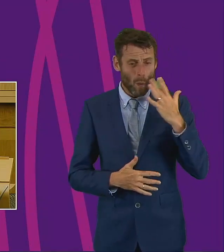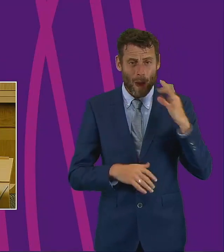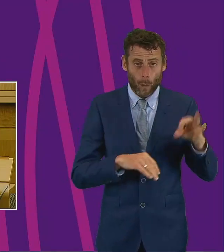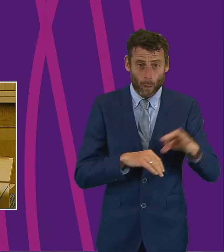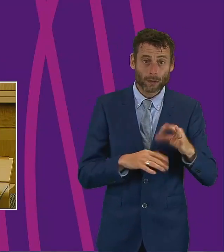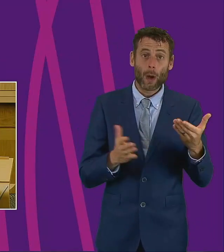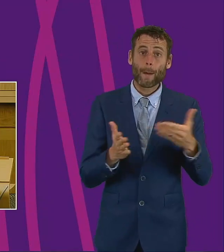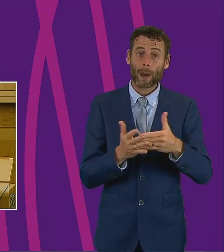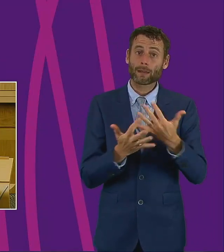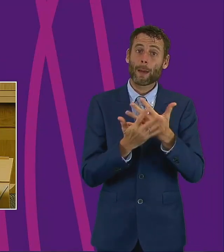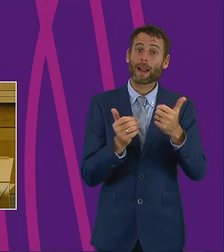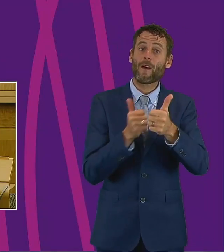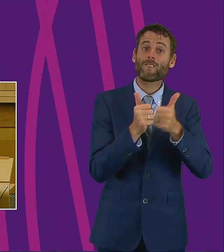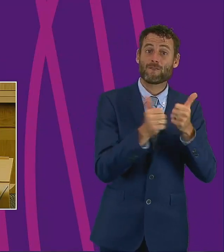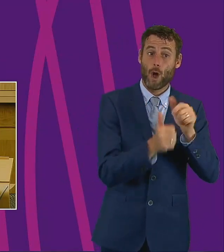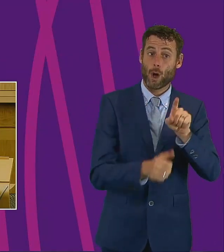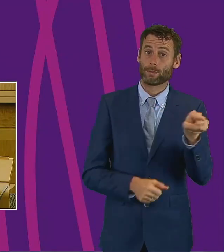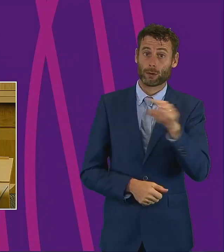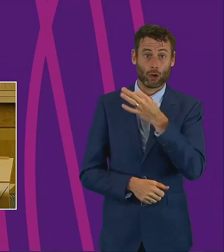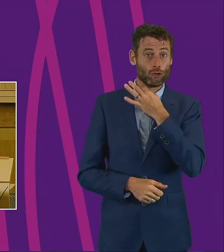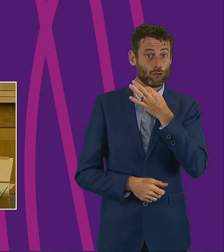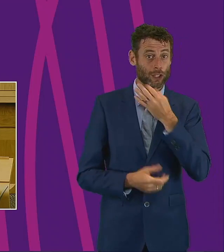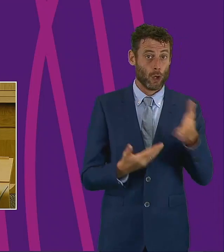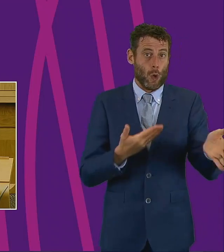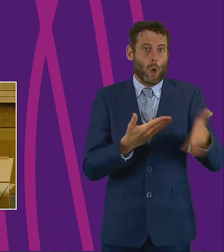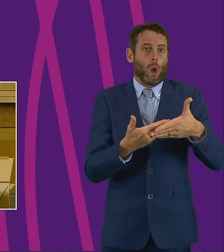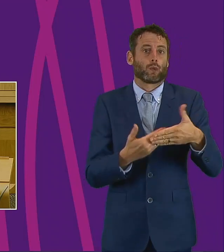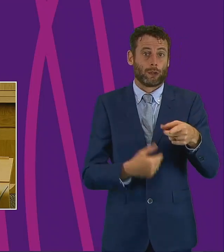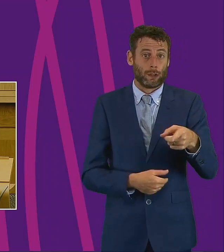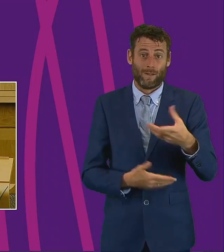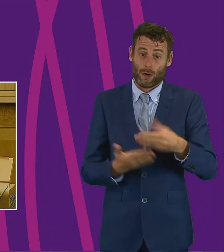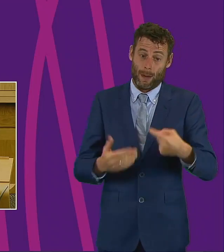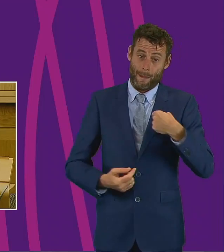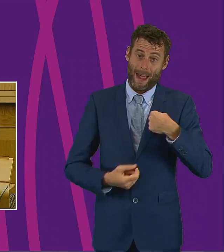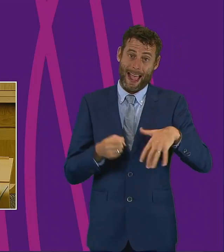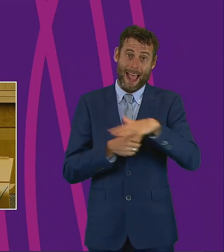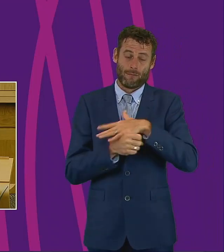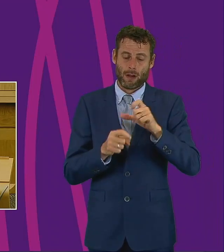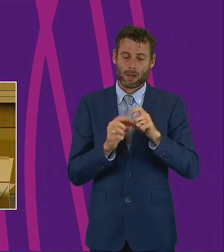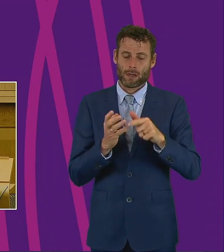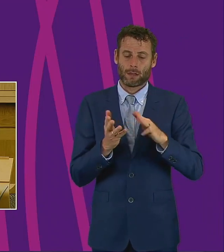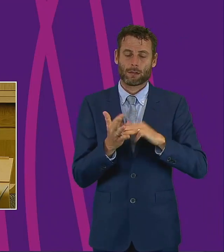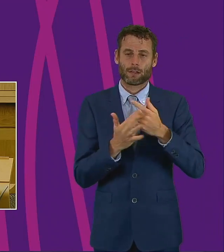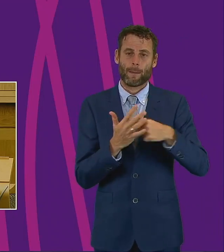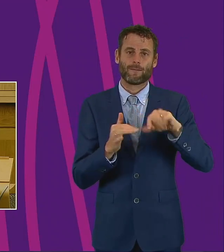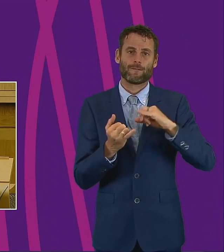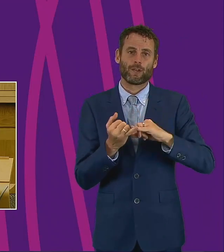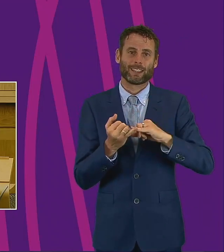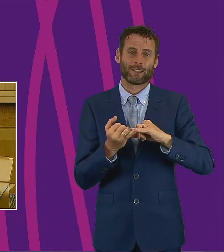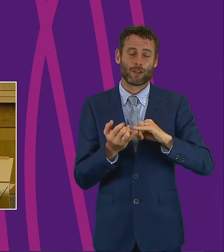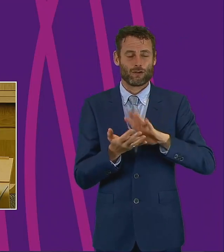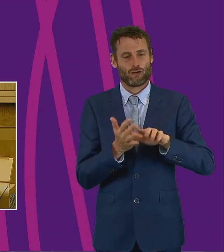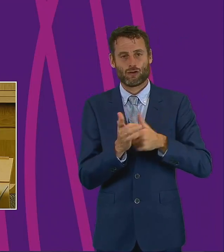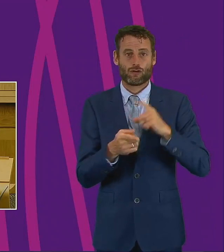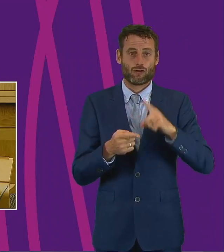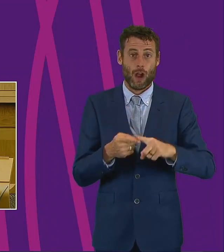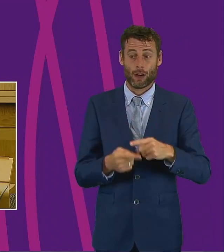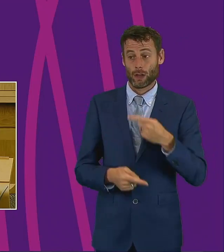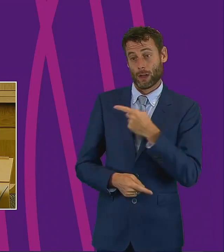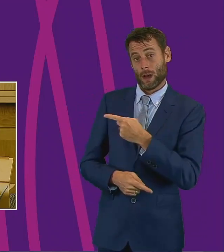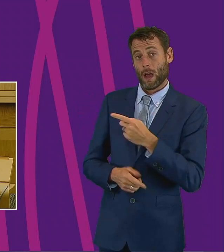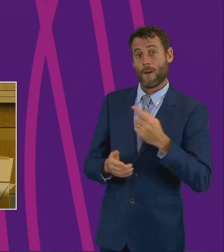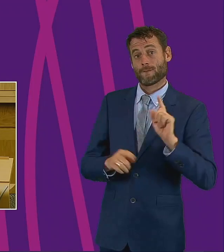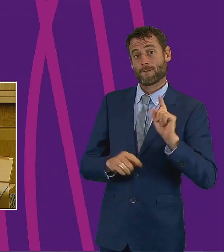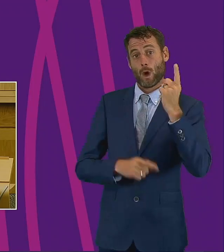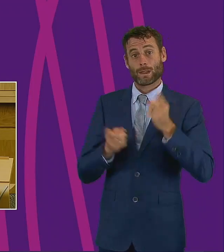my Dumfriesshire constituency. The First Minister gave a glimmer of hope last week when she confirmed that larger weddings might be able to take place from the middle